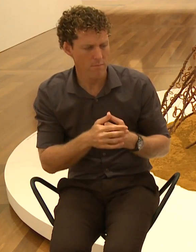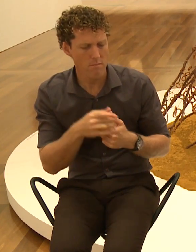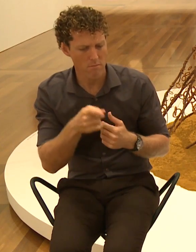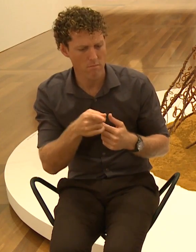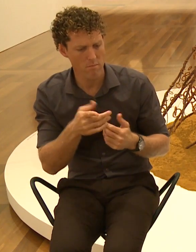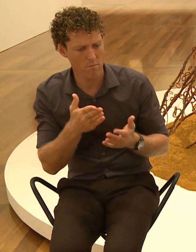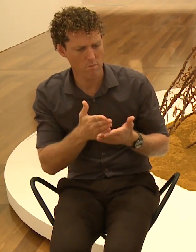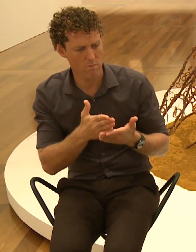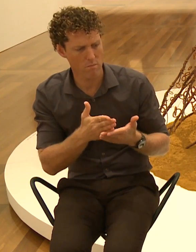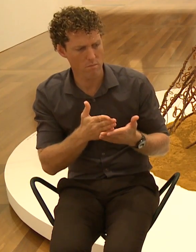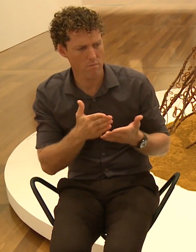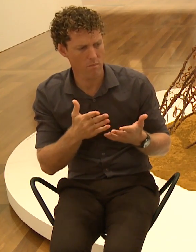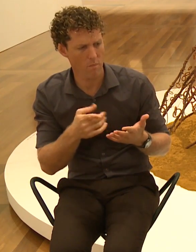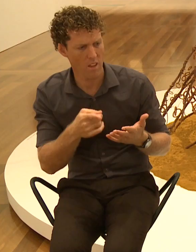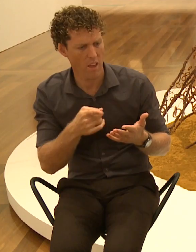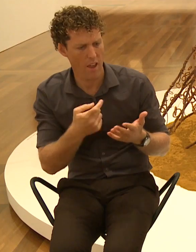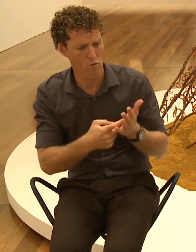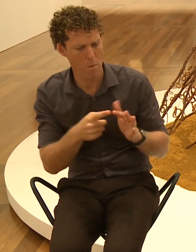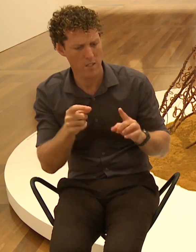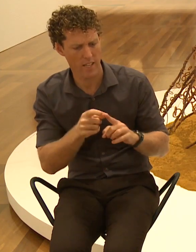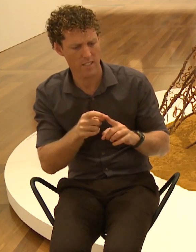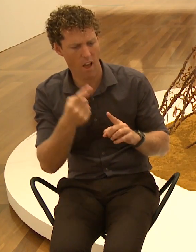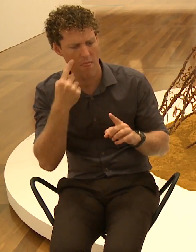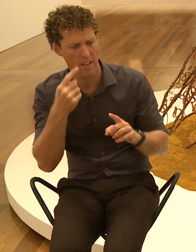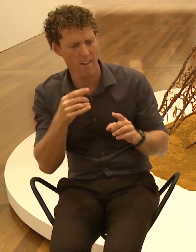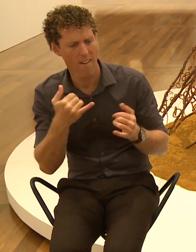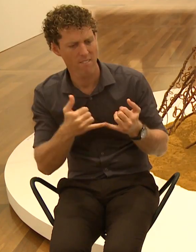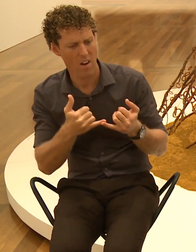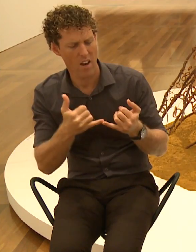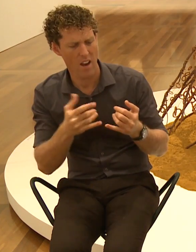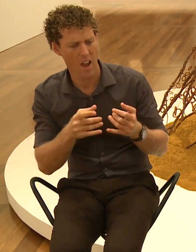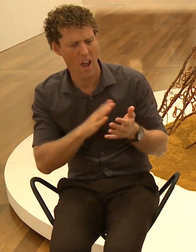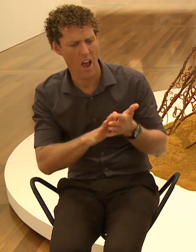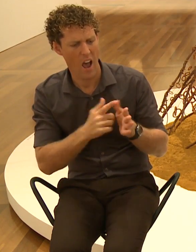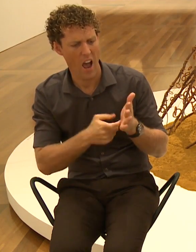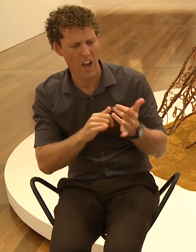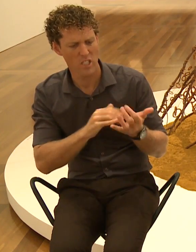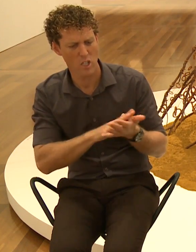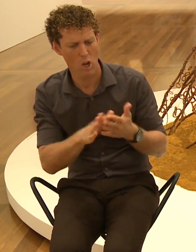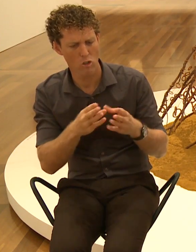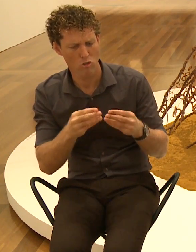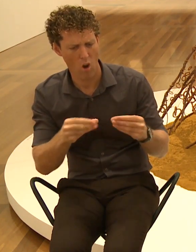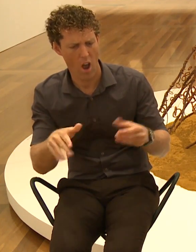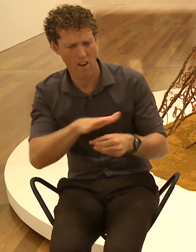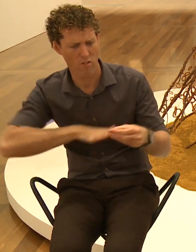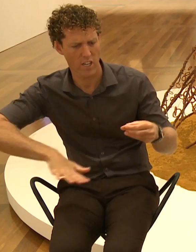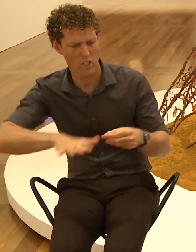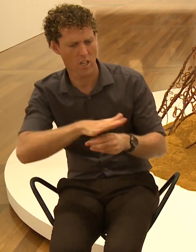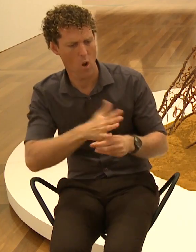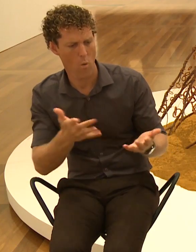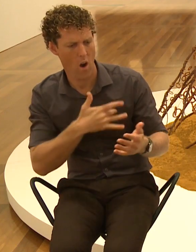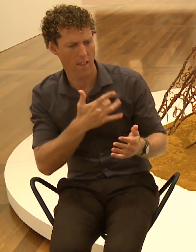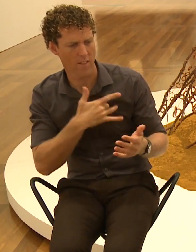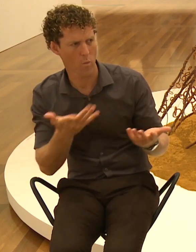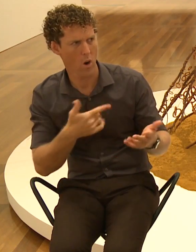they're basically representative, I guess, of that very harsh, dark, dry region that I live and